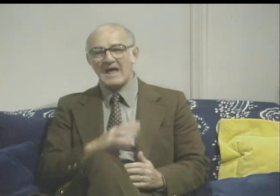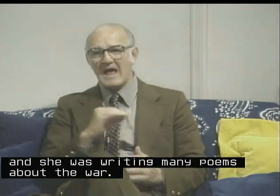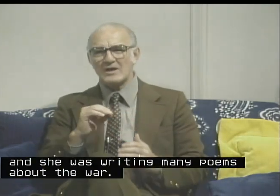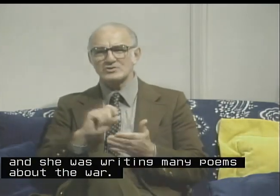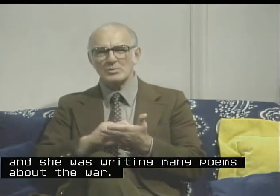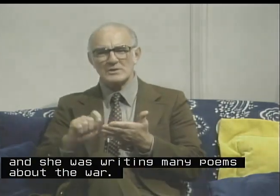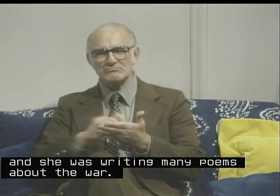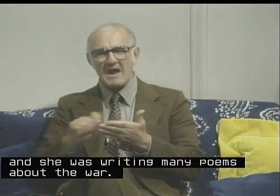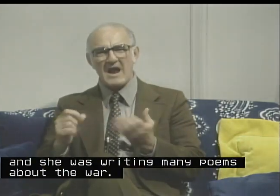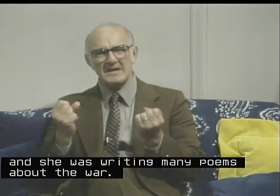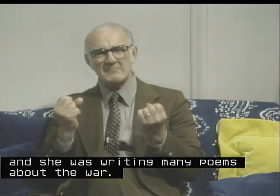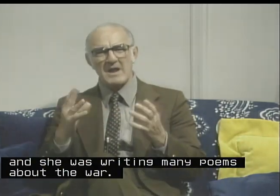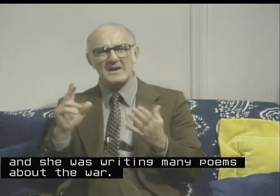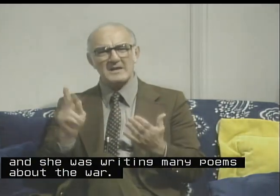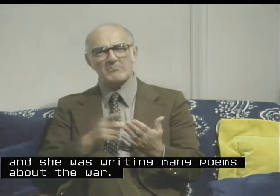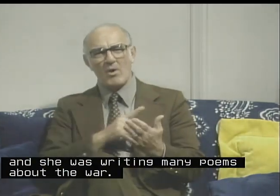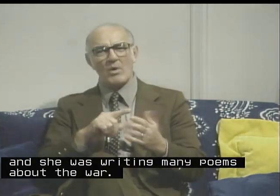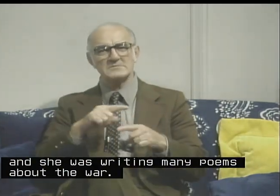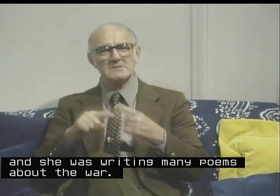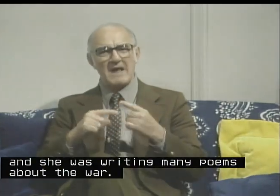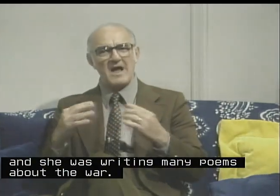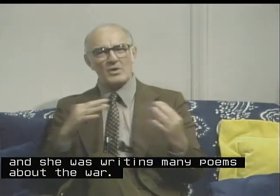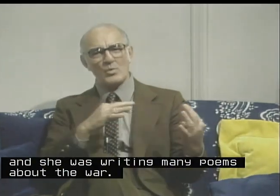And she was writing many poems about the war.